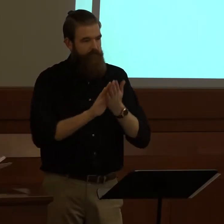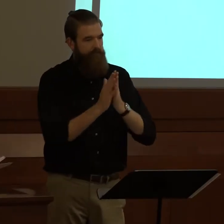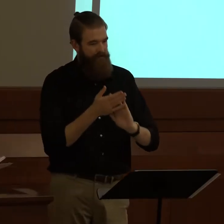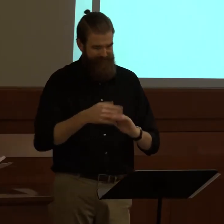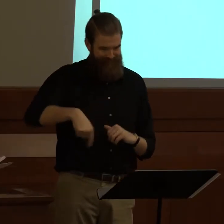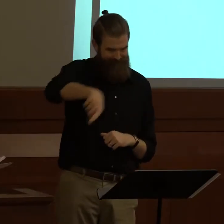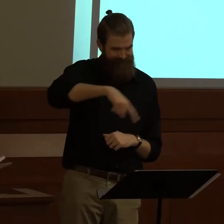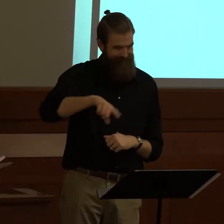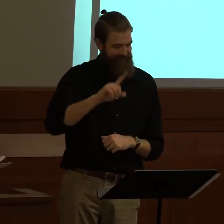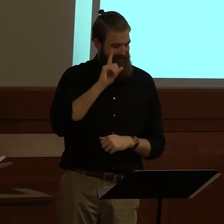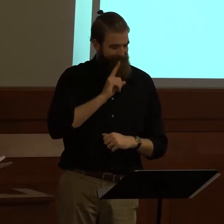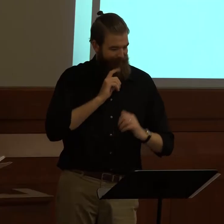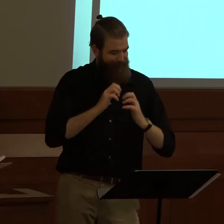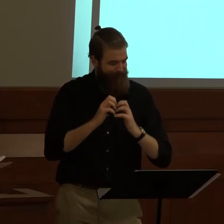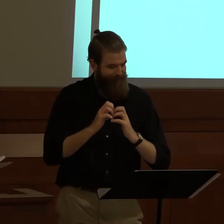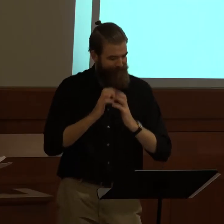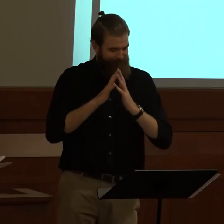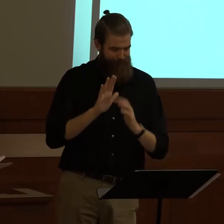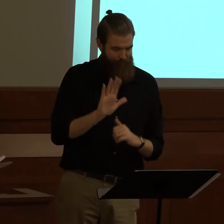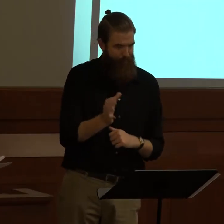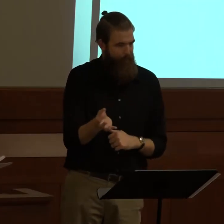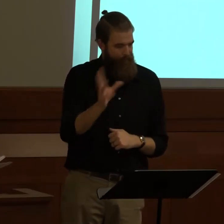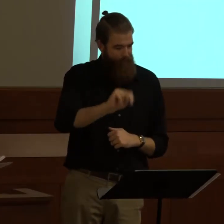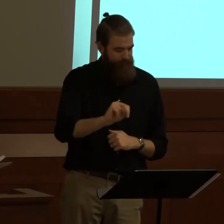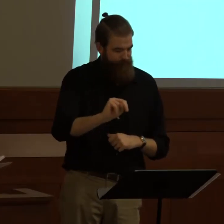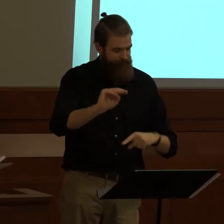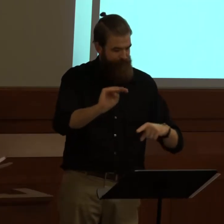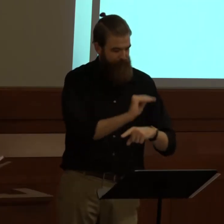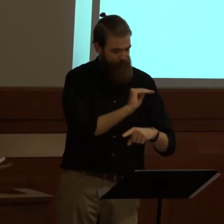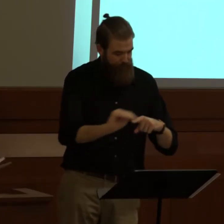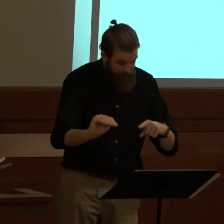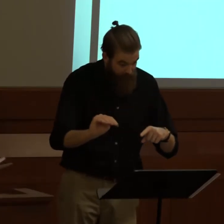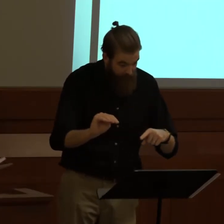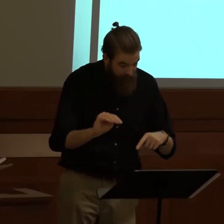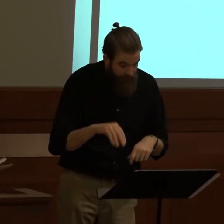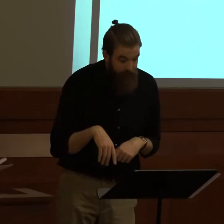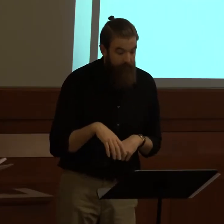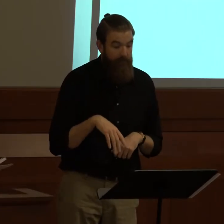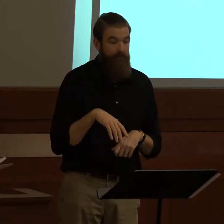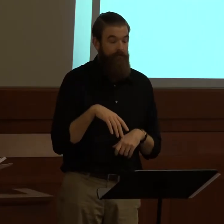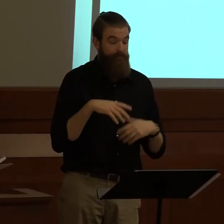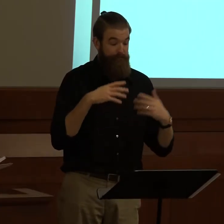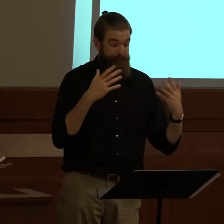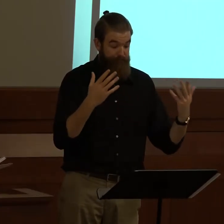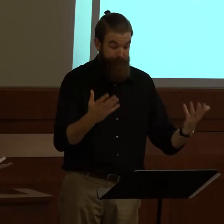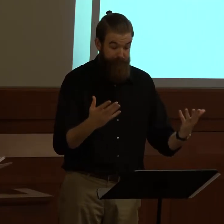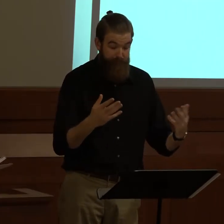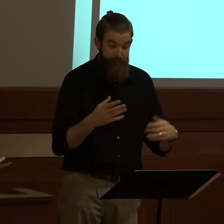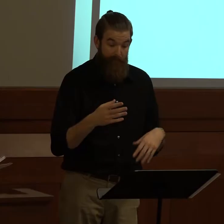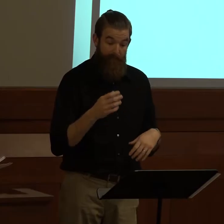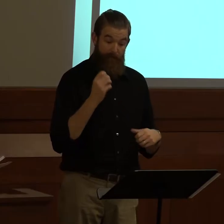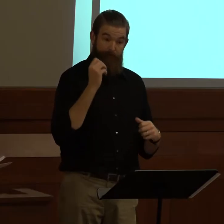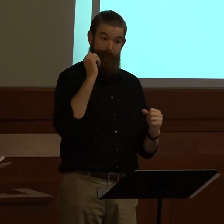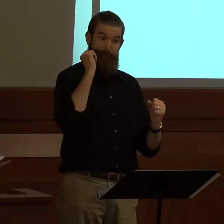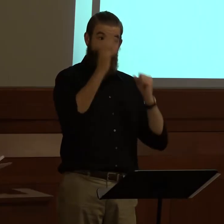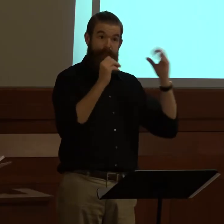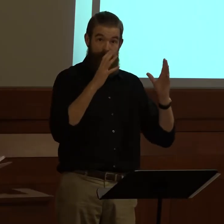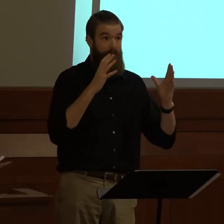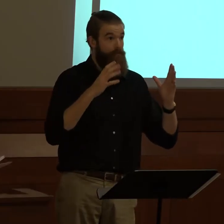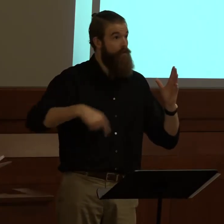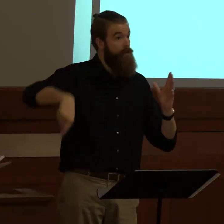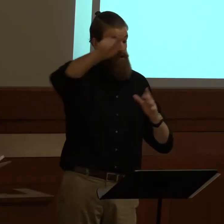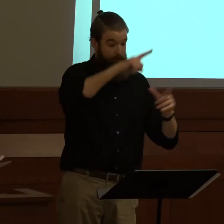Even though many sign languages are accepted by linguists as true languages today, deaf people are still struggling to protect